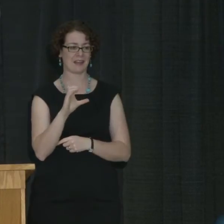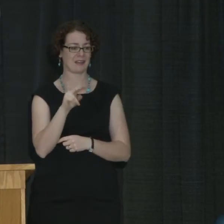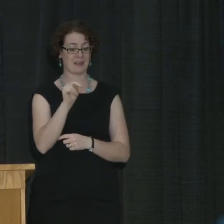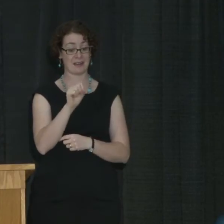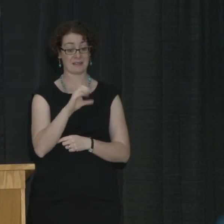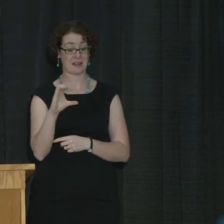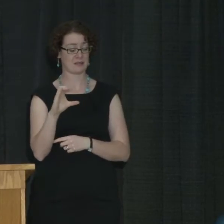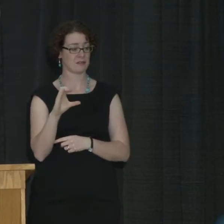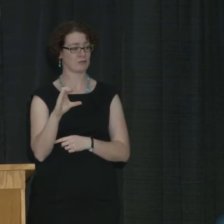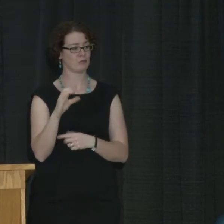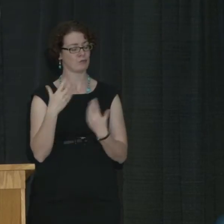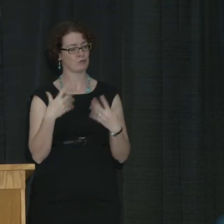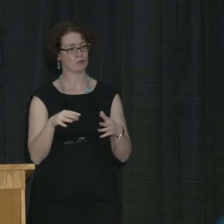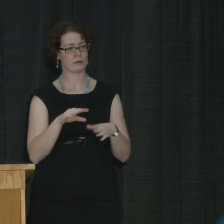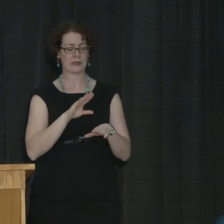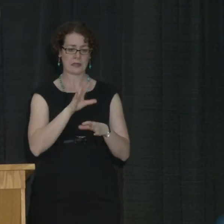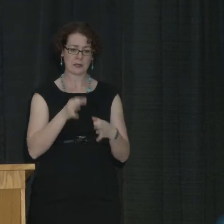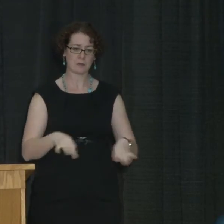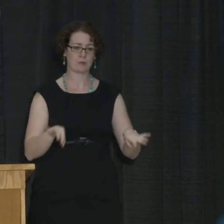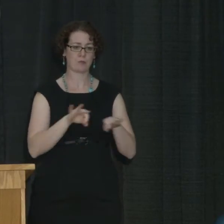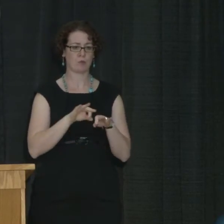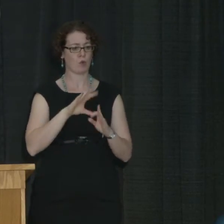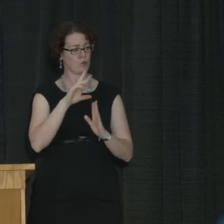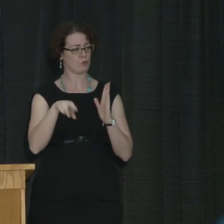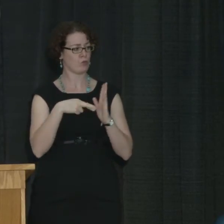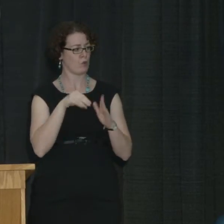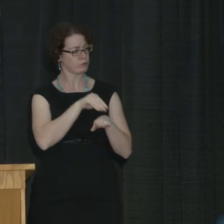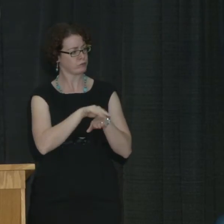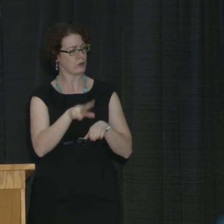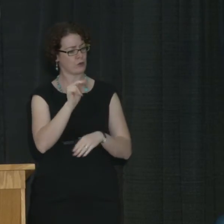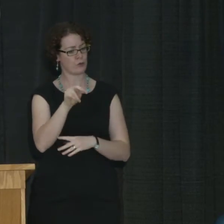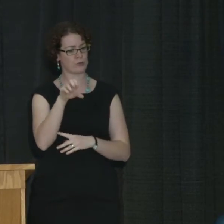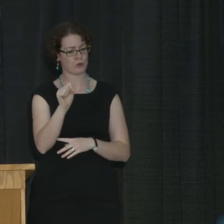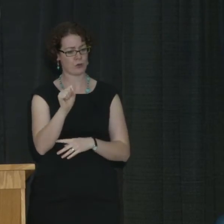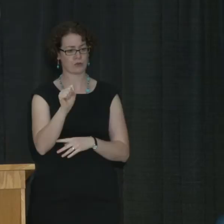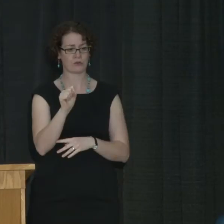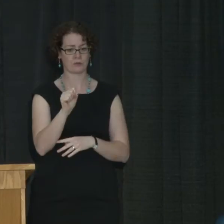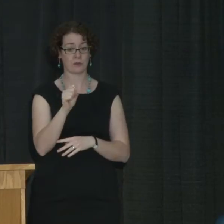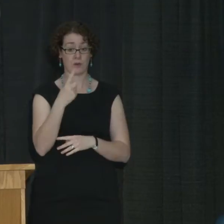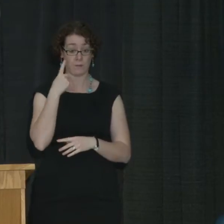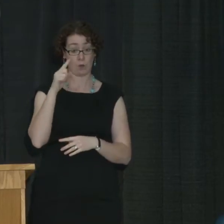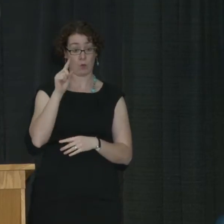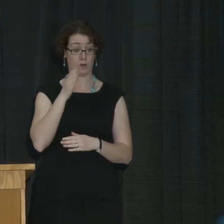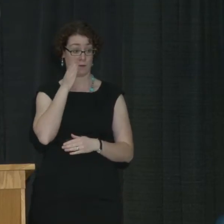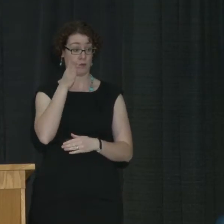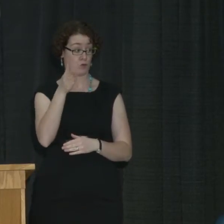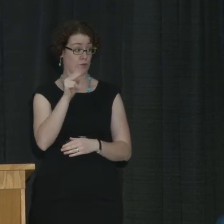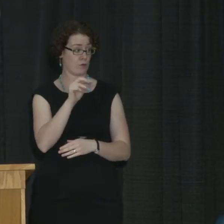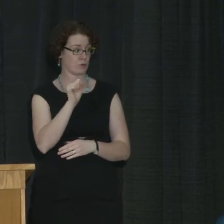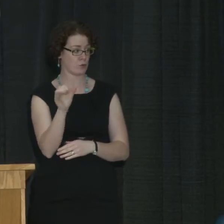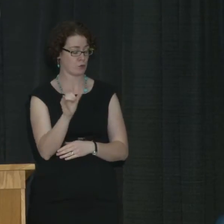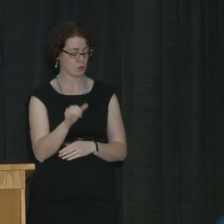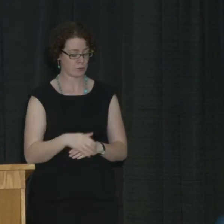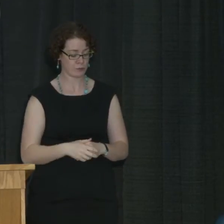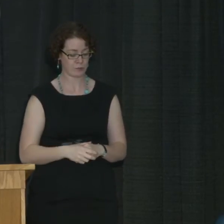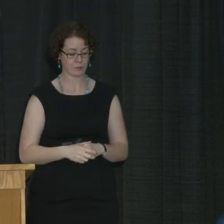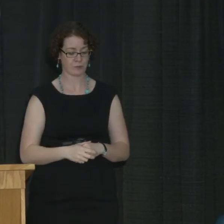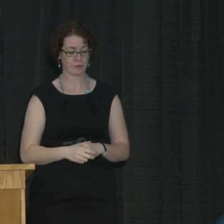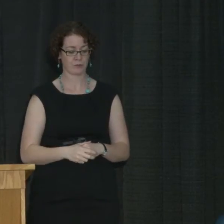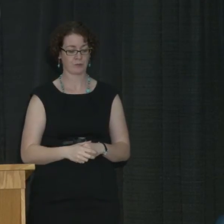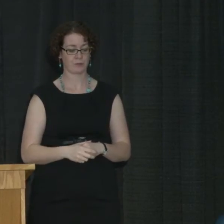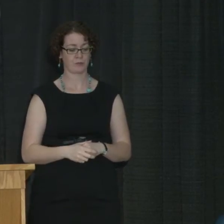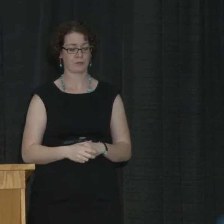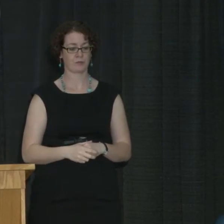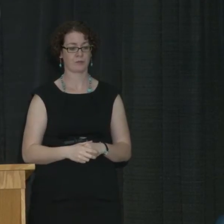Community College play such an important role in Nova Scotia and for the future of Nova Scotia. One thing that